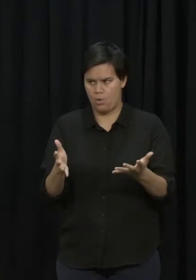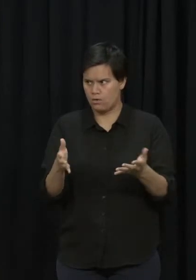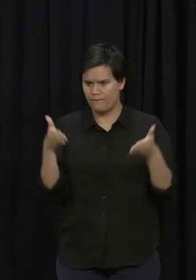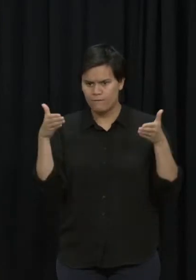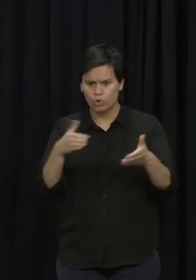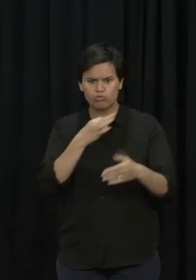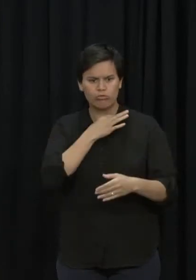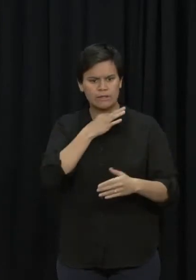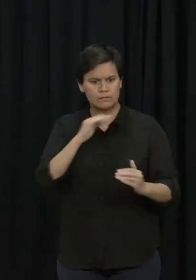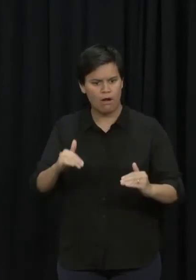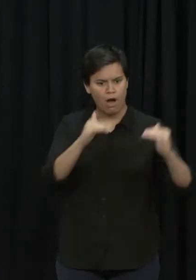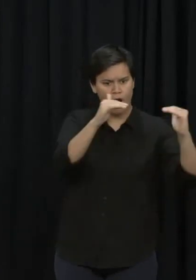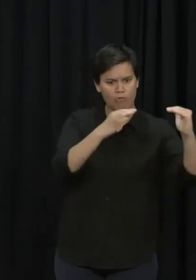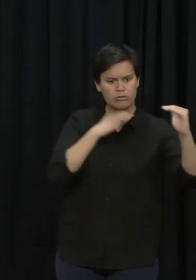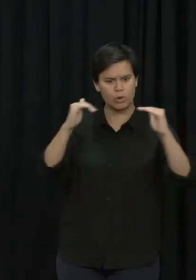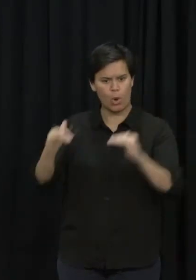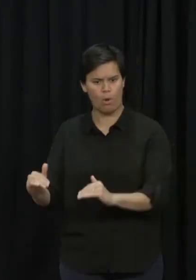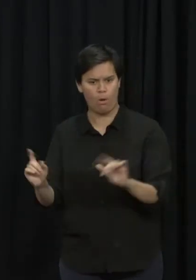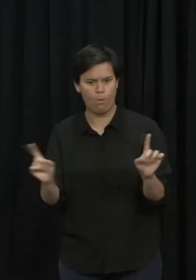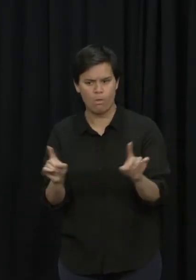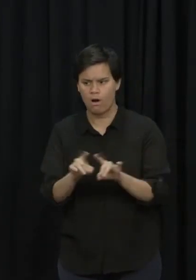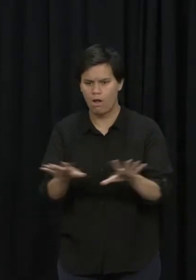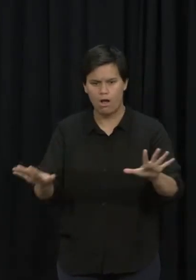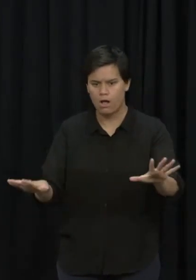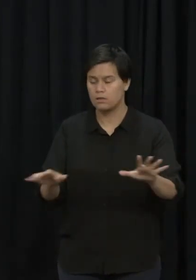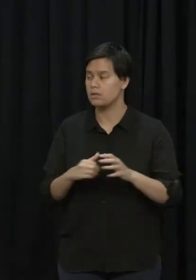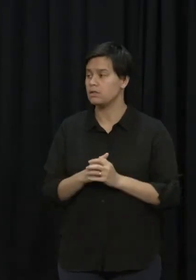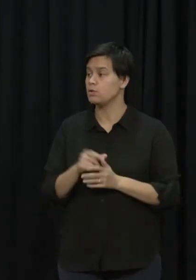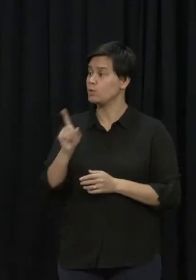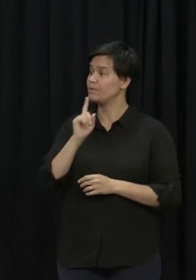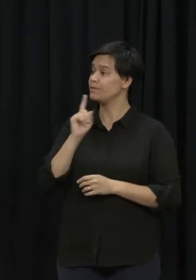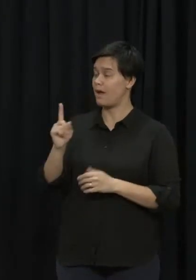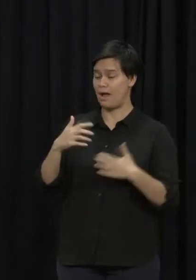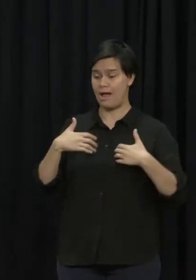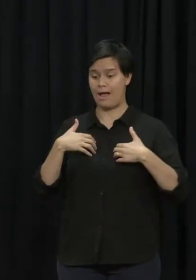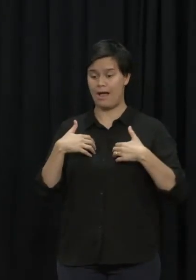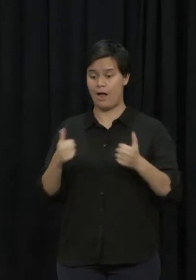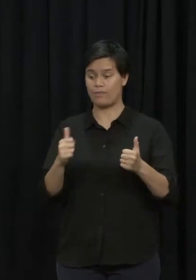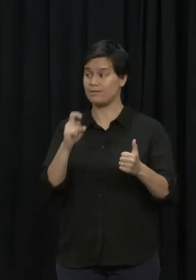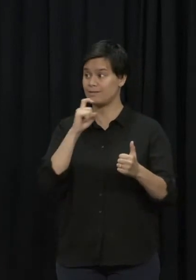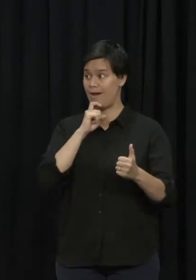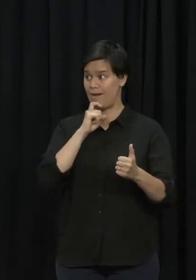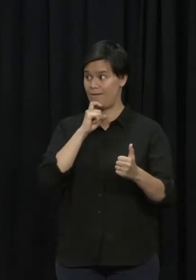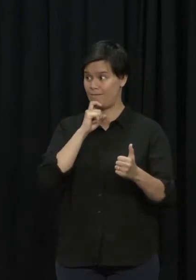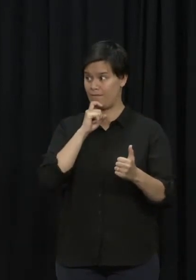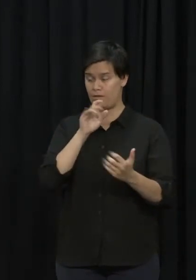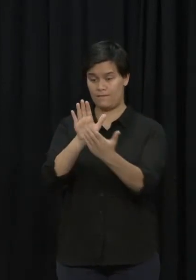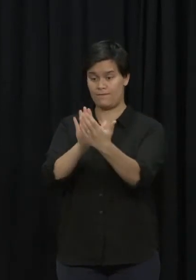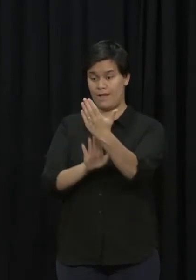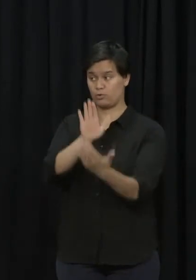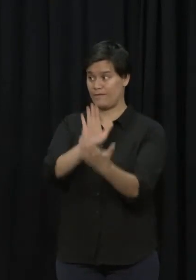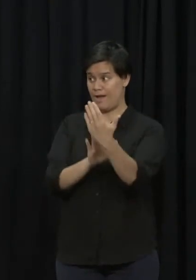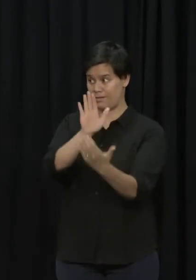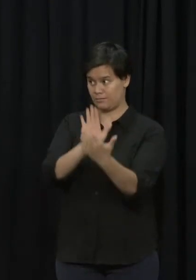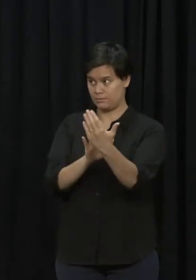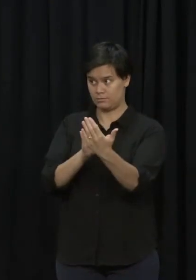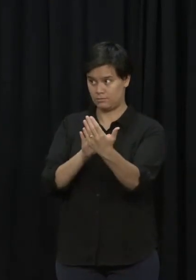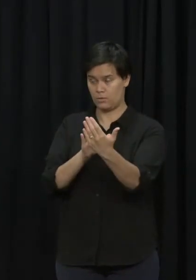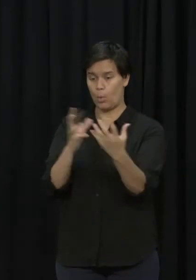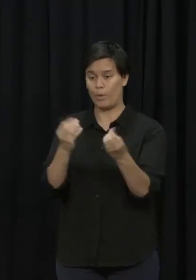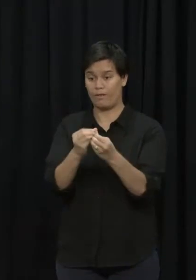need to treat health workers first with so little COVID in the community? Could we do it faster by just doing the general population? Yeah,